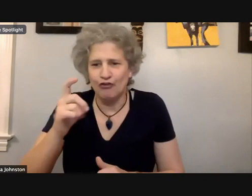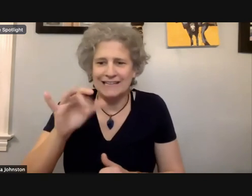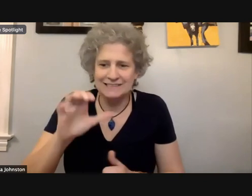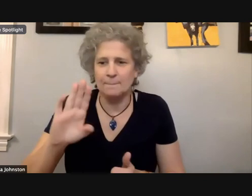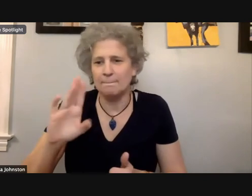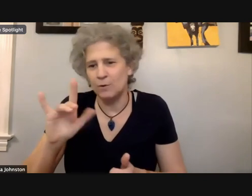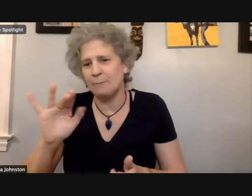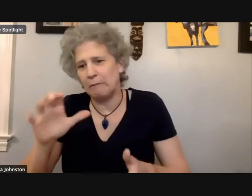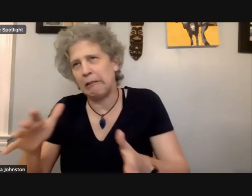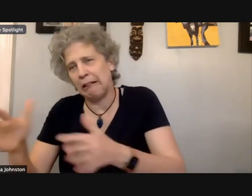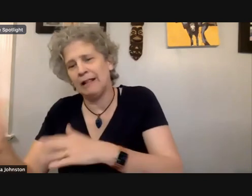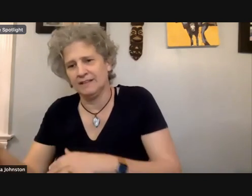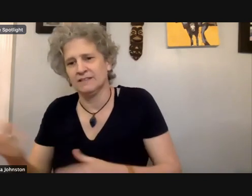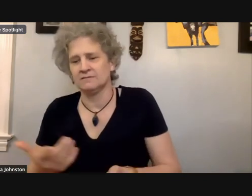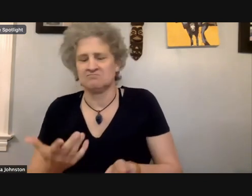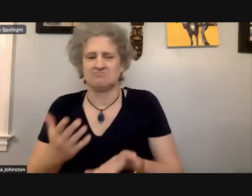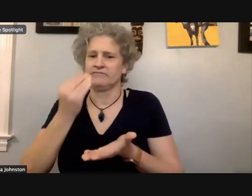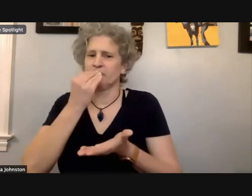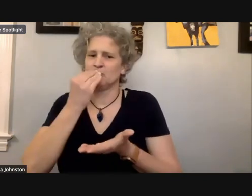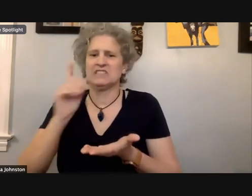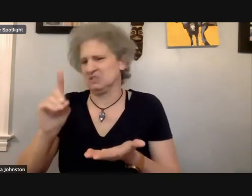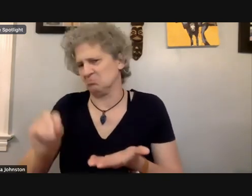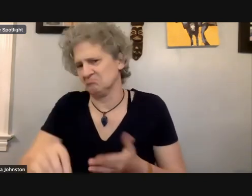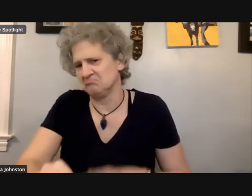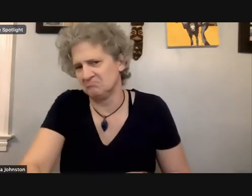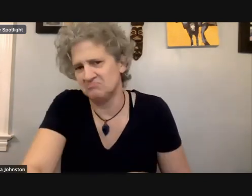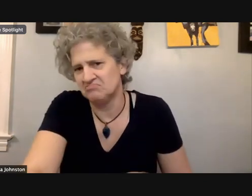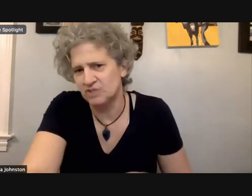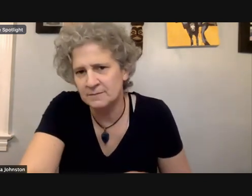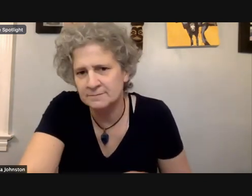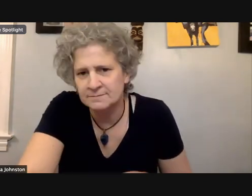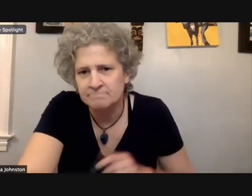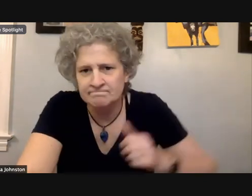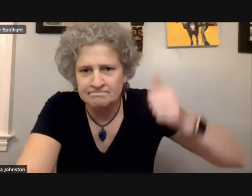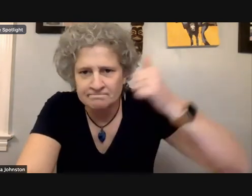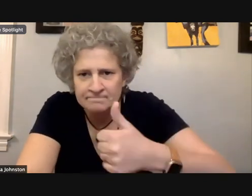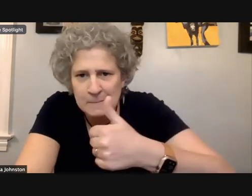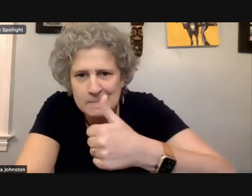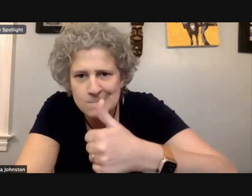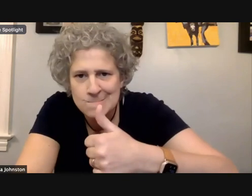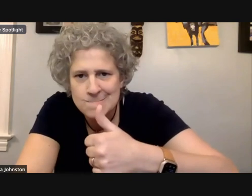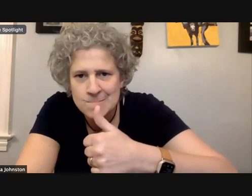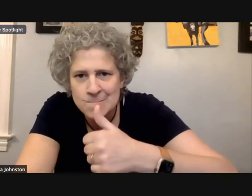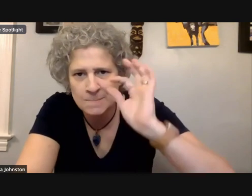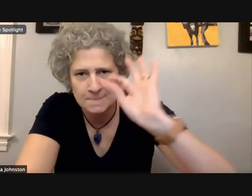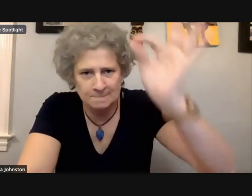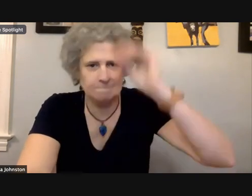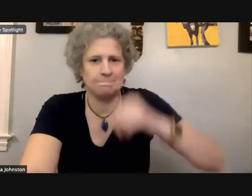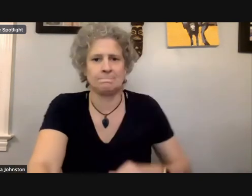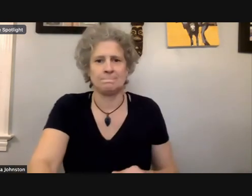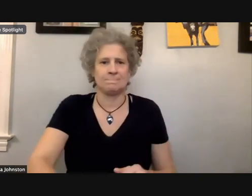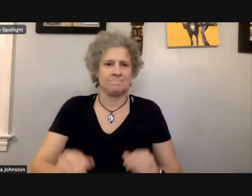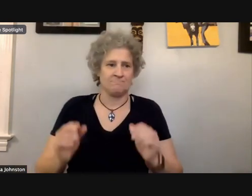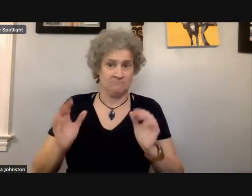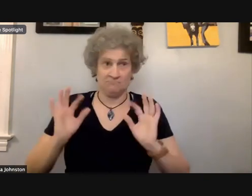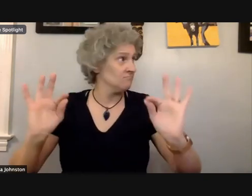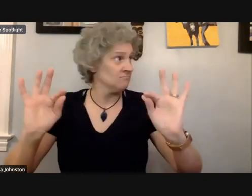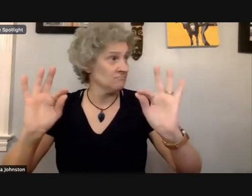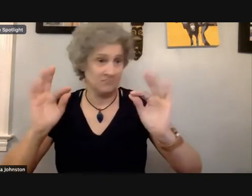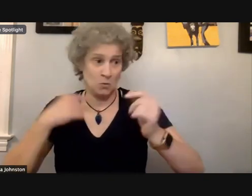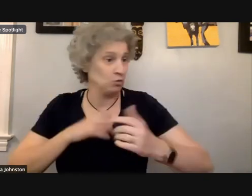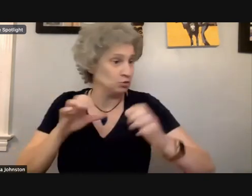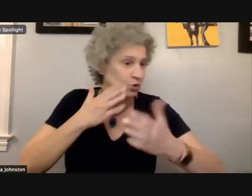And of course, there's a variety. You can then talk about bulimia or anorexia or so forth and so on. So food DO for food disorder.